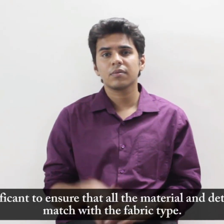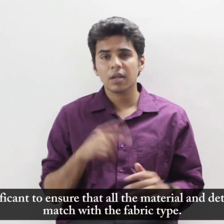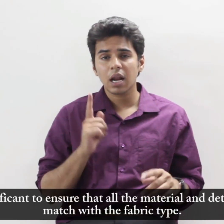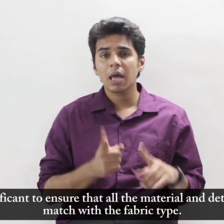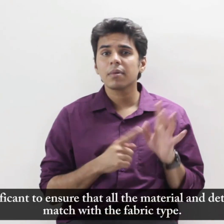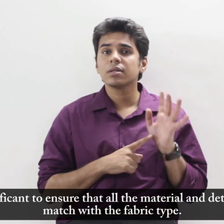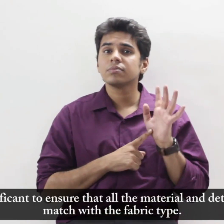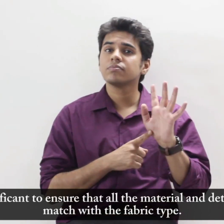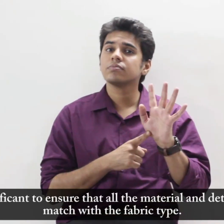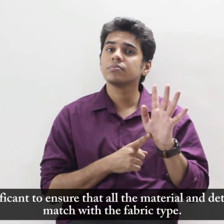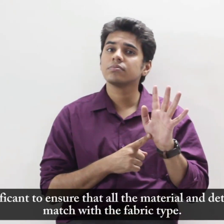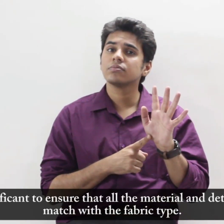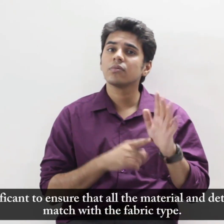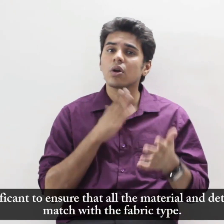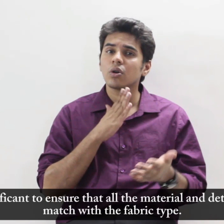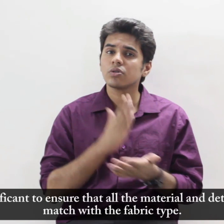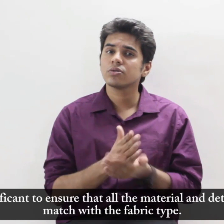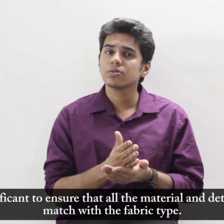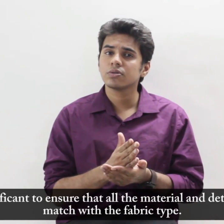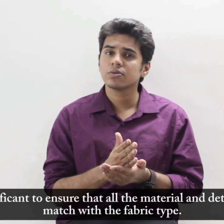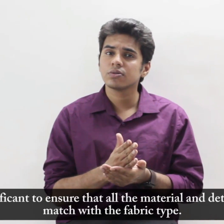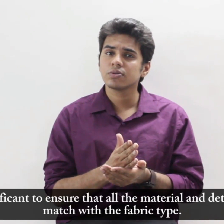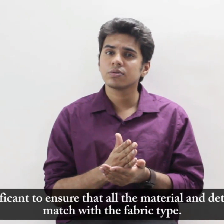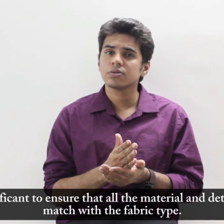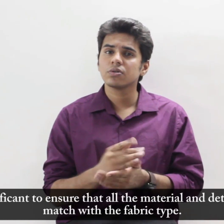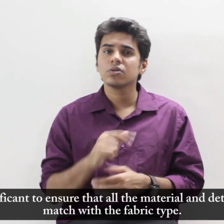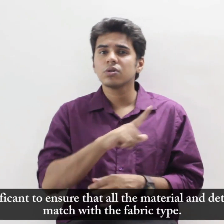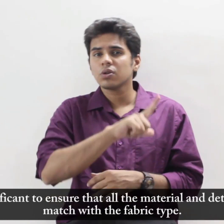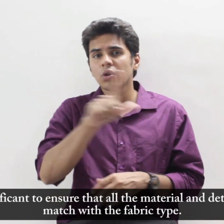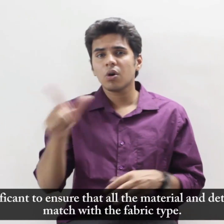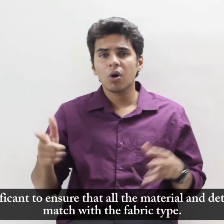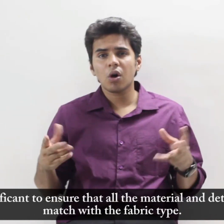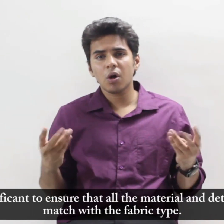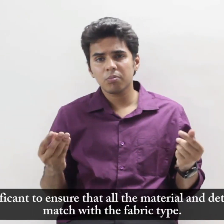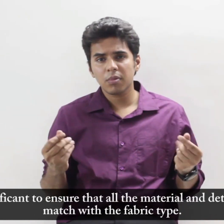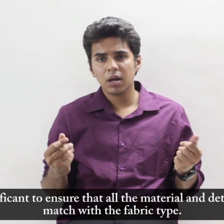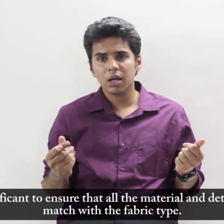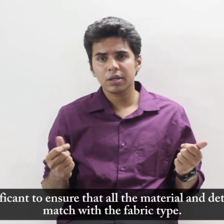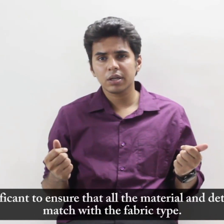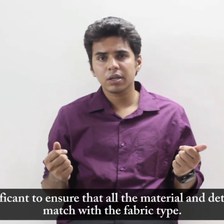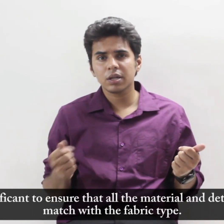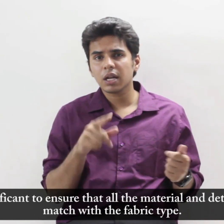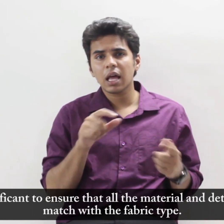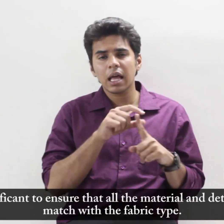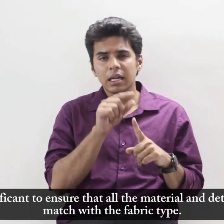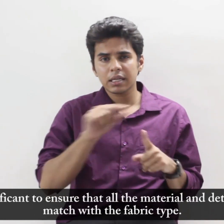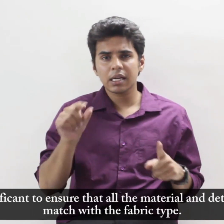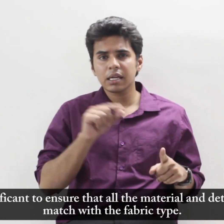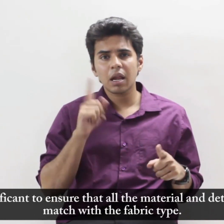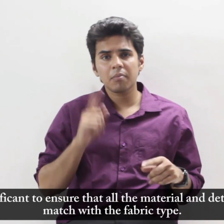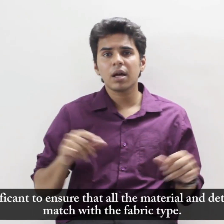It is significant to ensure that all material and details must match with the fabric type.